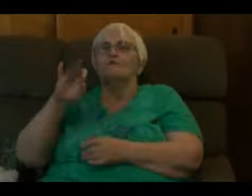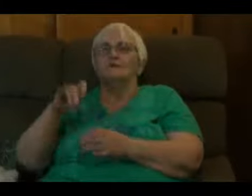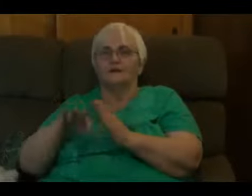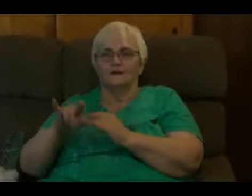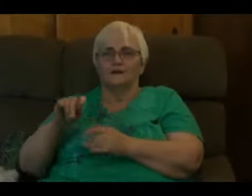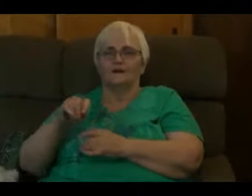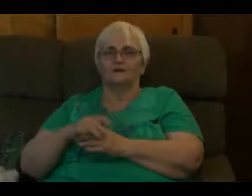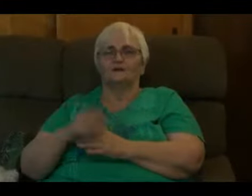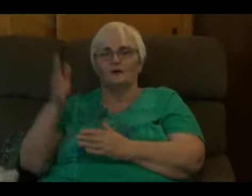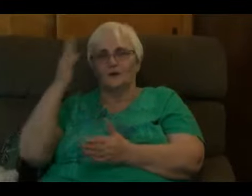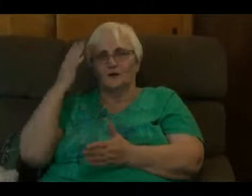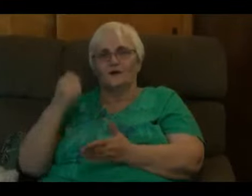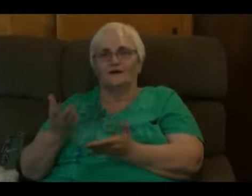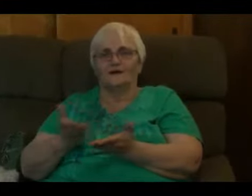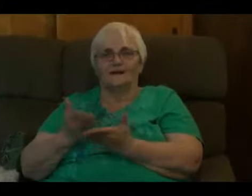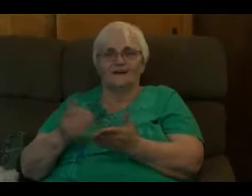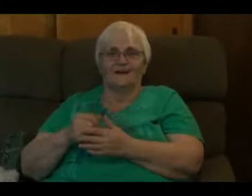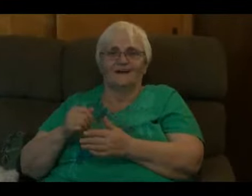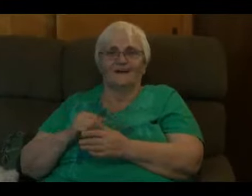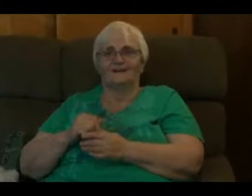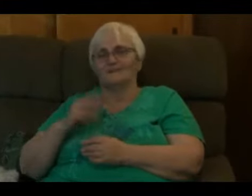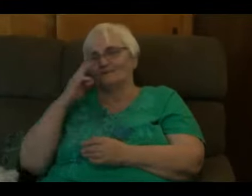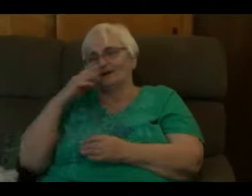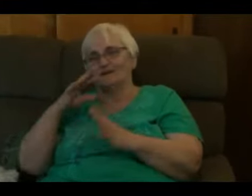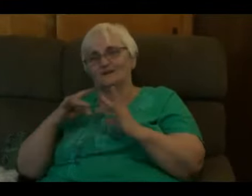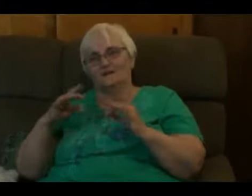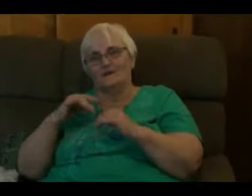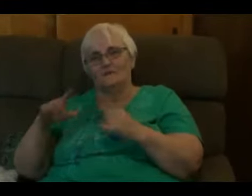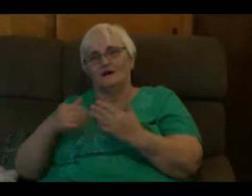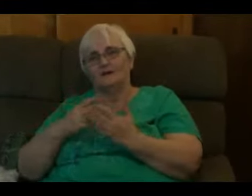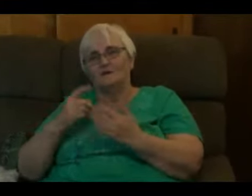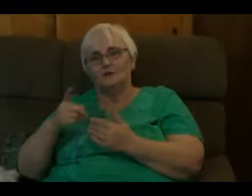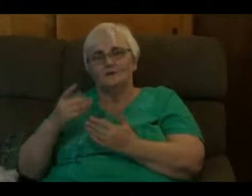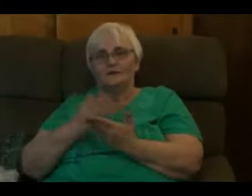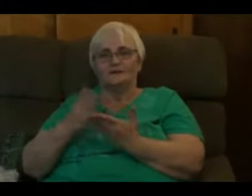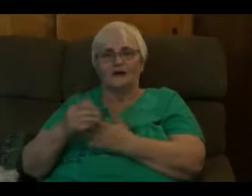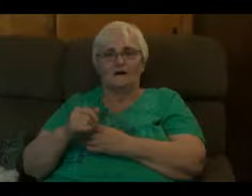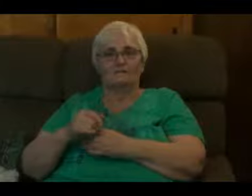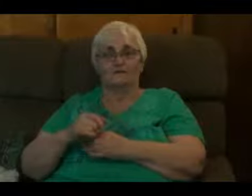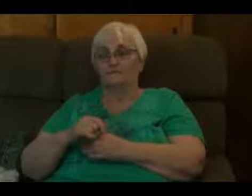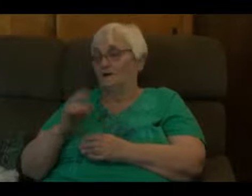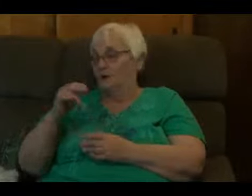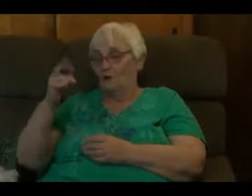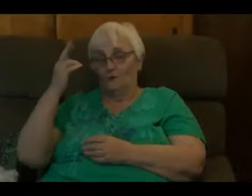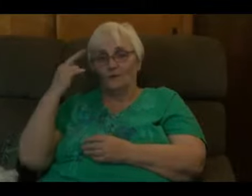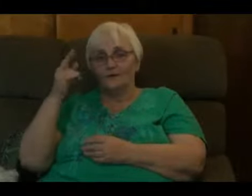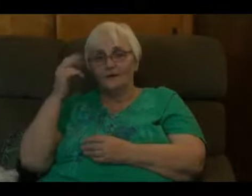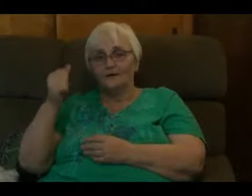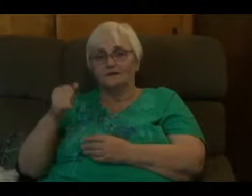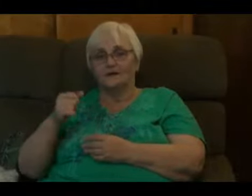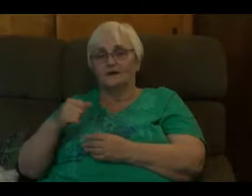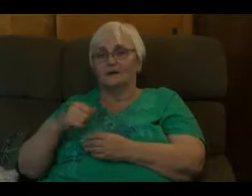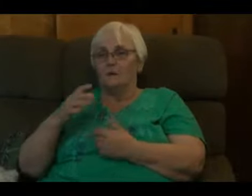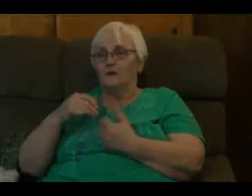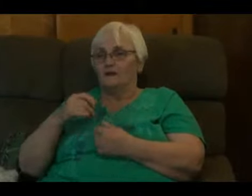And so, you know, here's a slightly humorous story about someone doing something for absolutely no reason, thinking there's a reason to